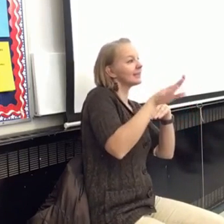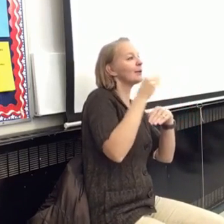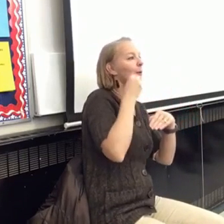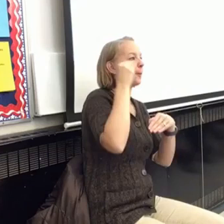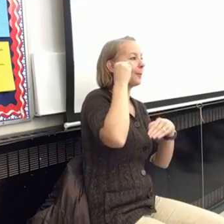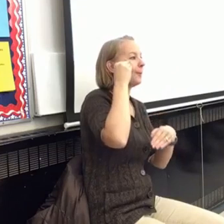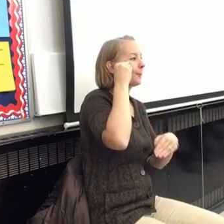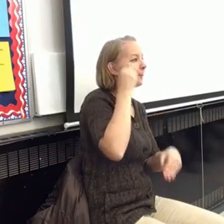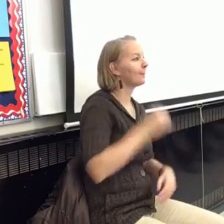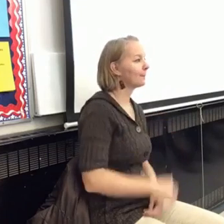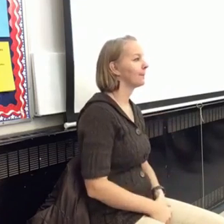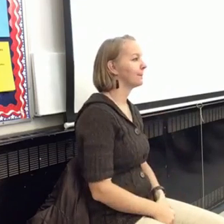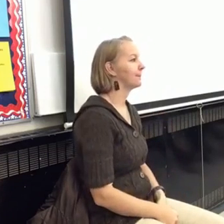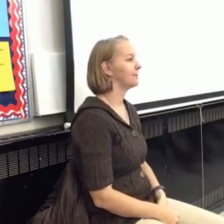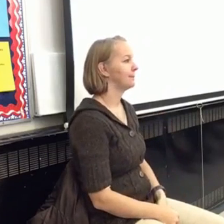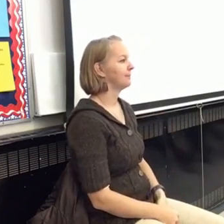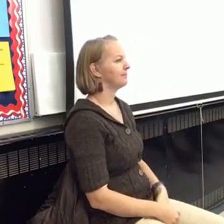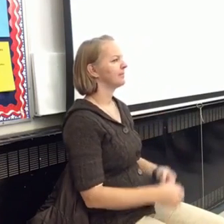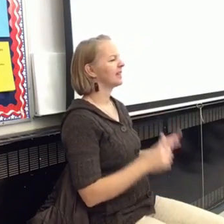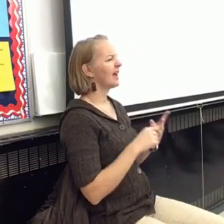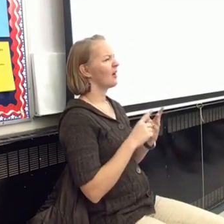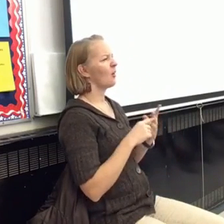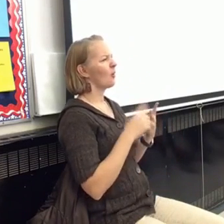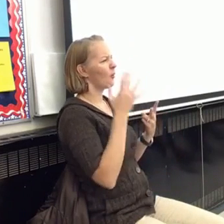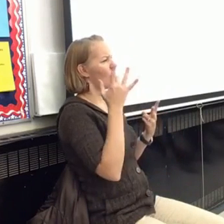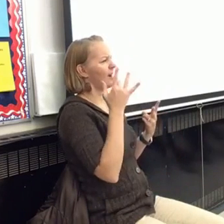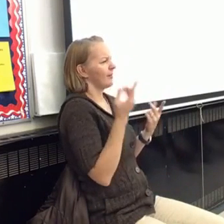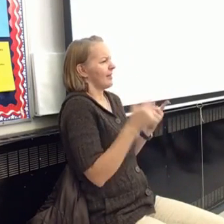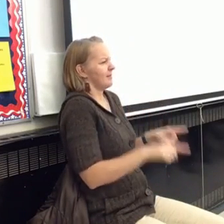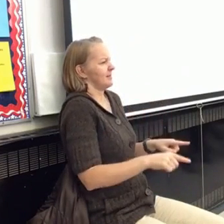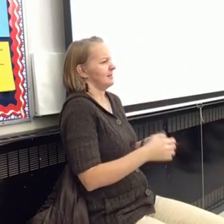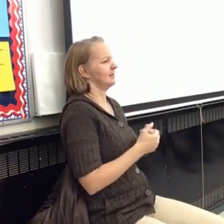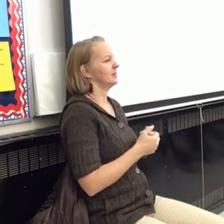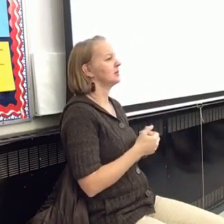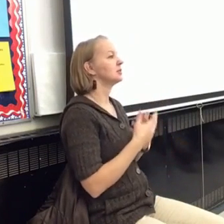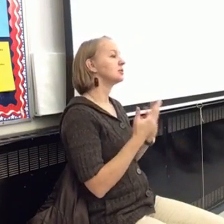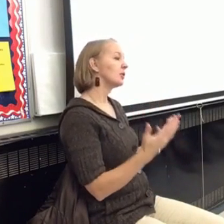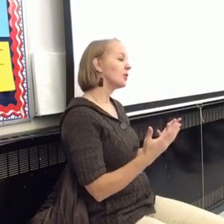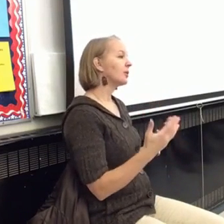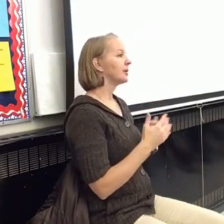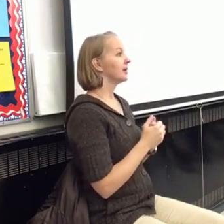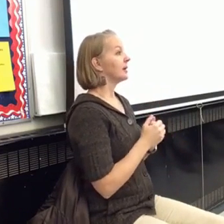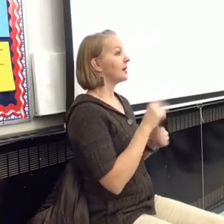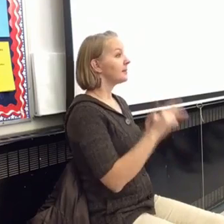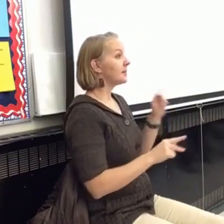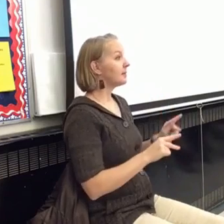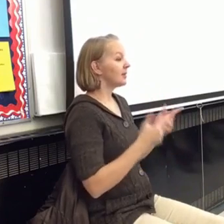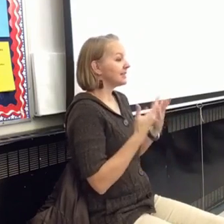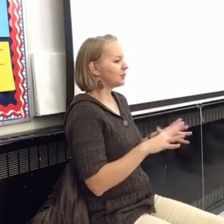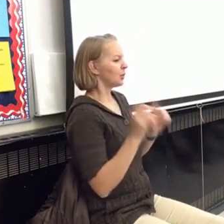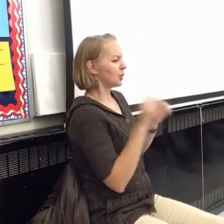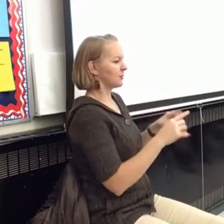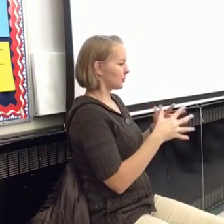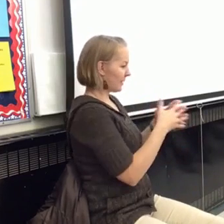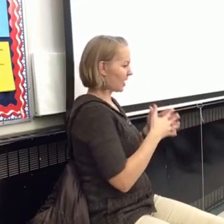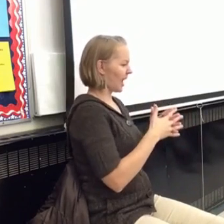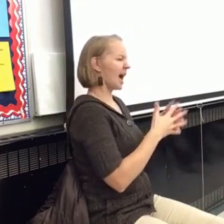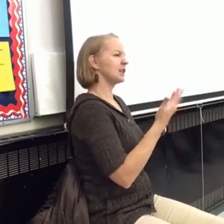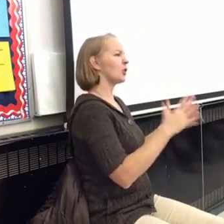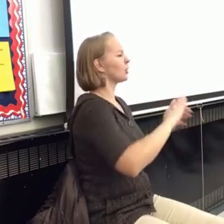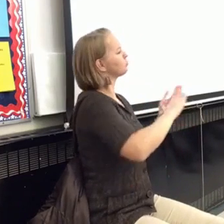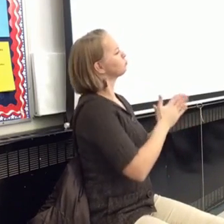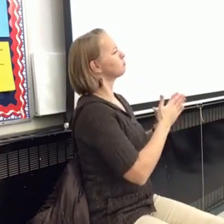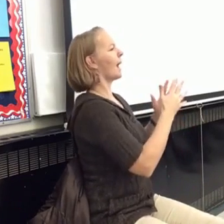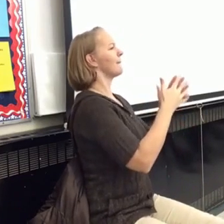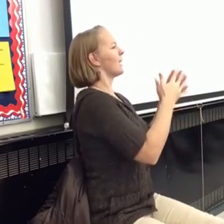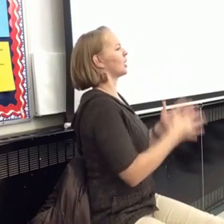home. Now, why would this be? Well, the thing is that people didn't want to come to America to be American.